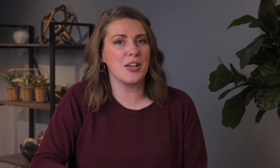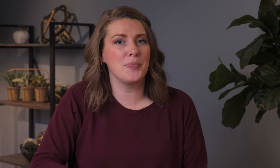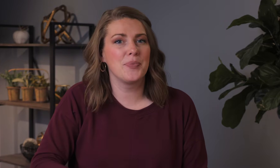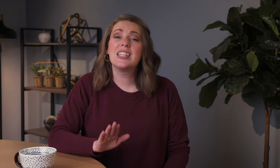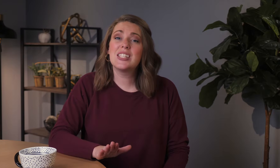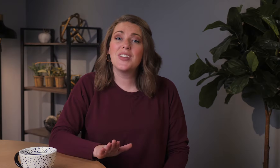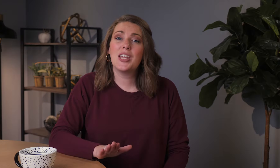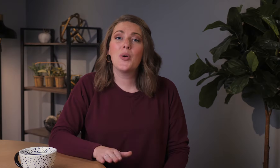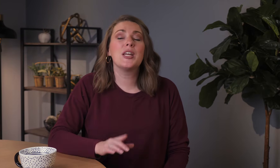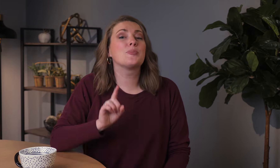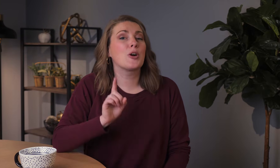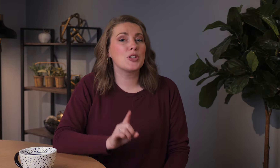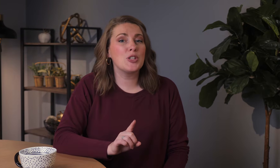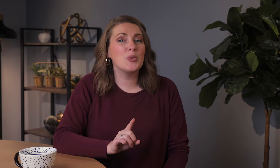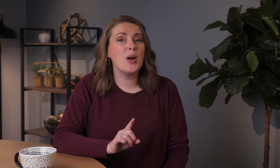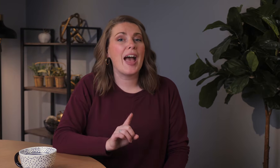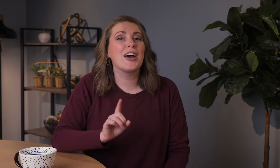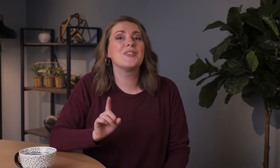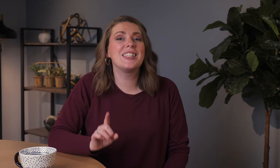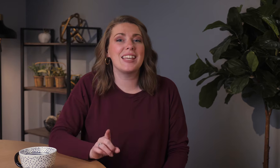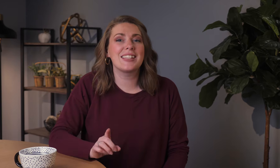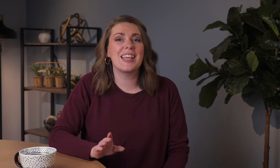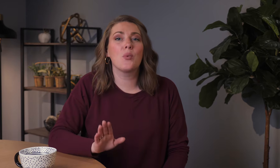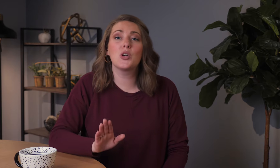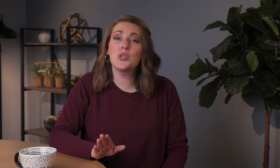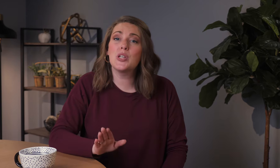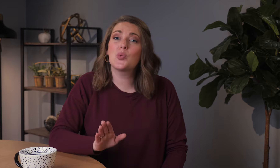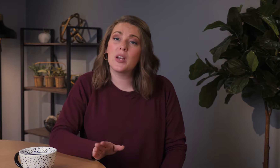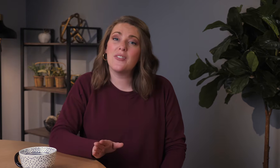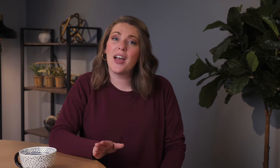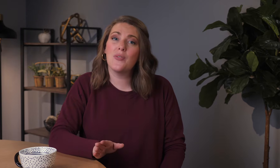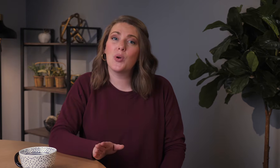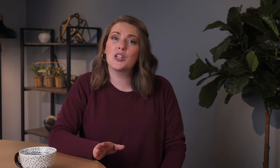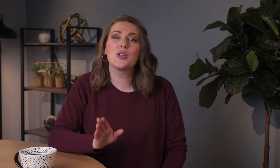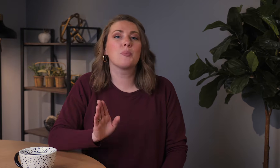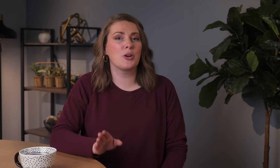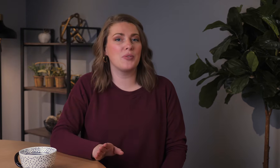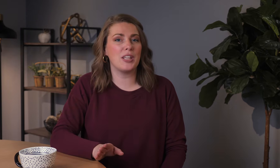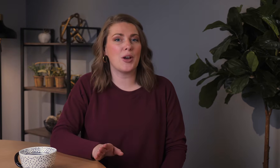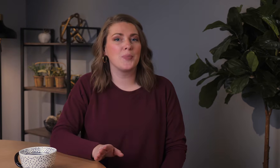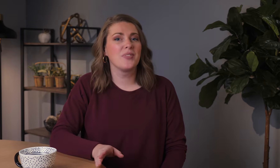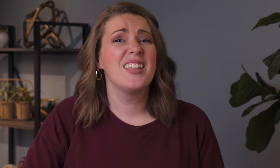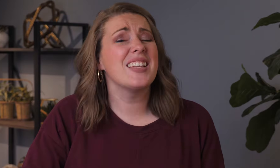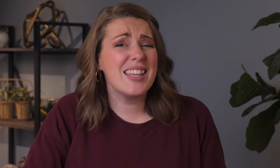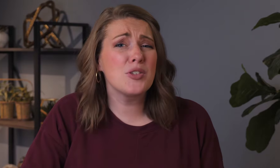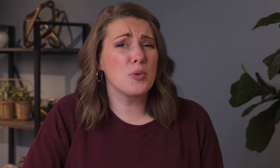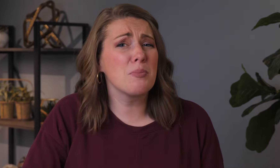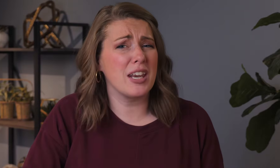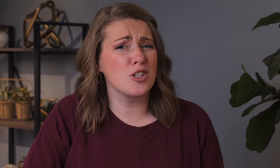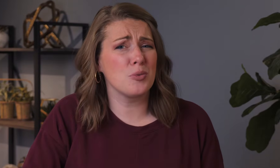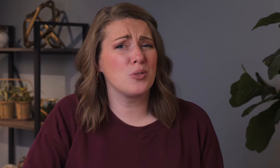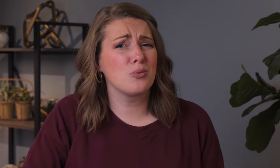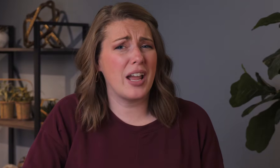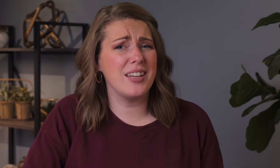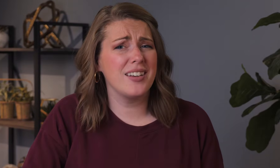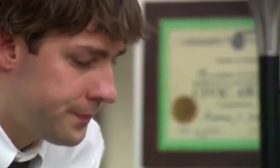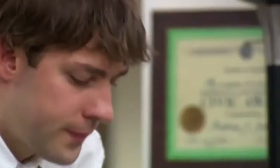ASL. This video is part 2 out of 6, and we're doing 25 words per video. That sounds more manageable, right? No.